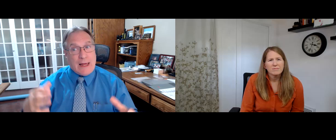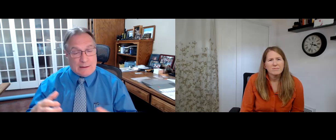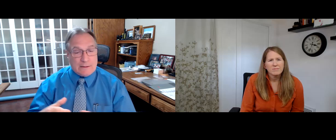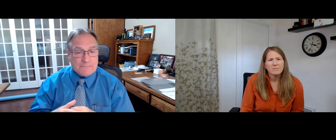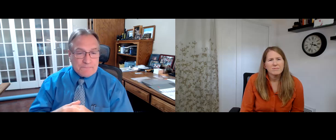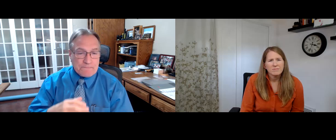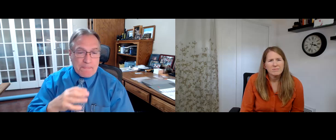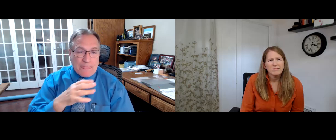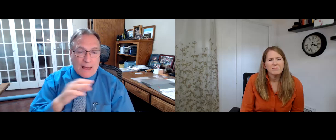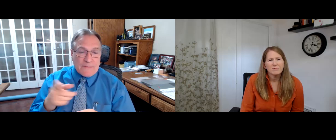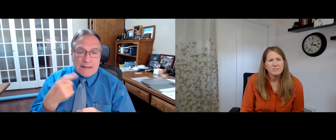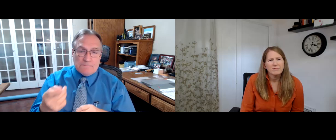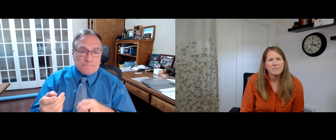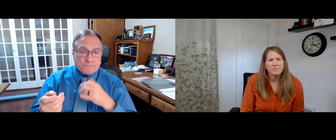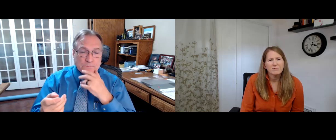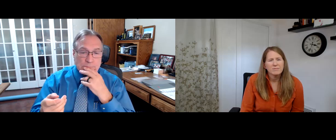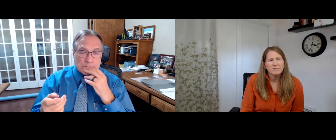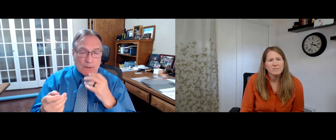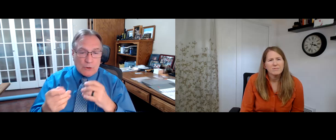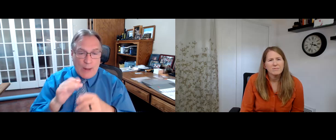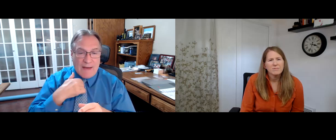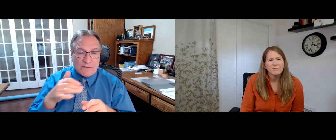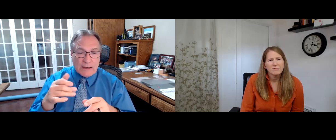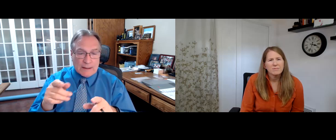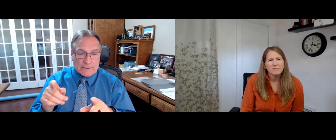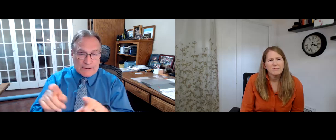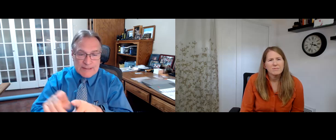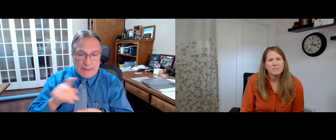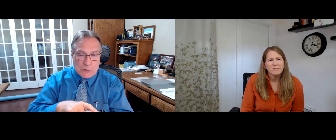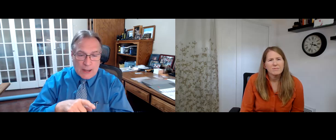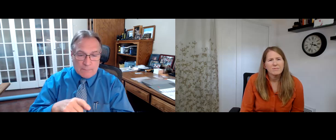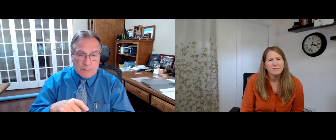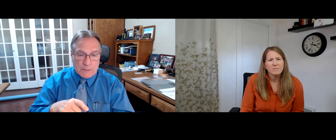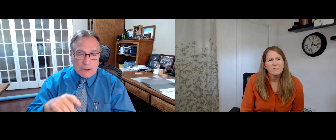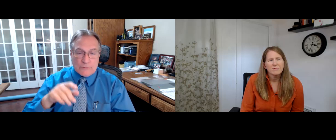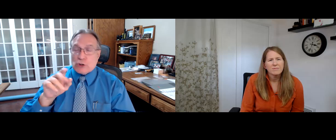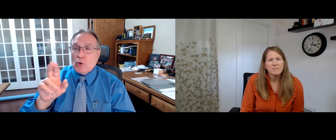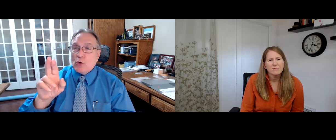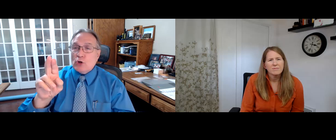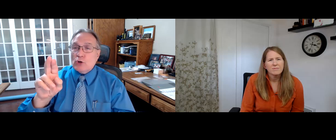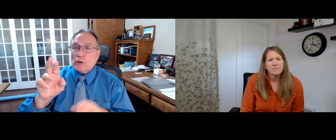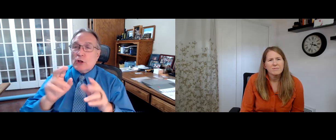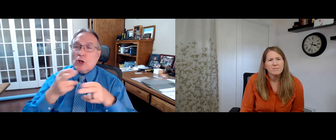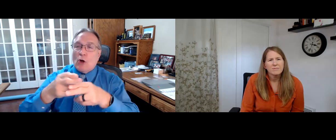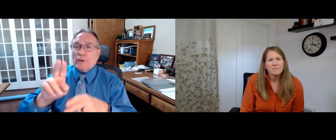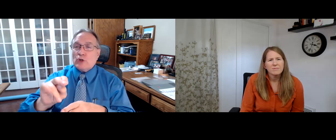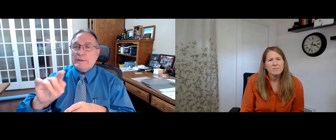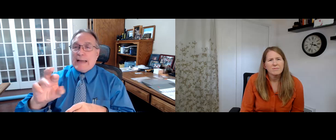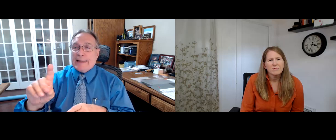lot. And then you have at the same time the called